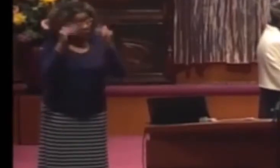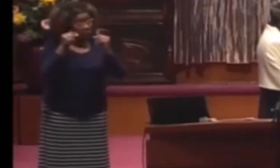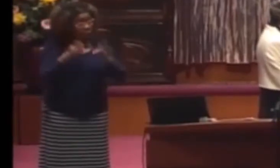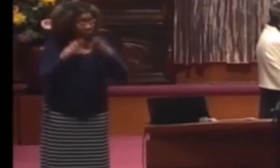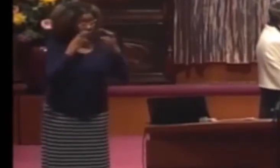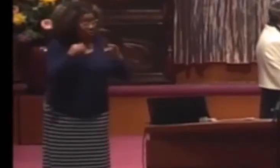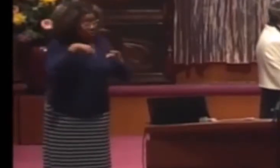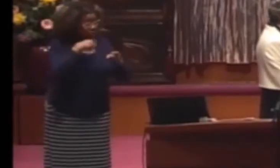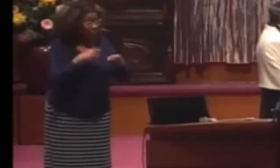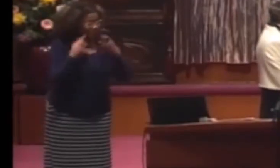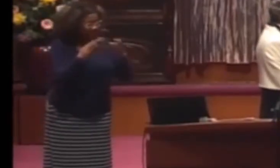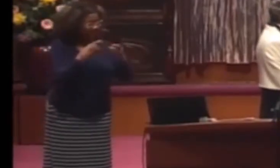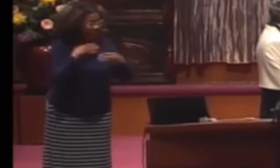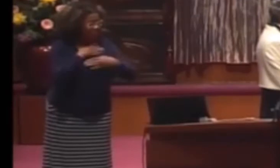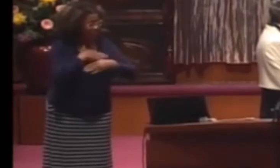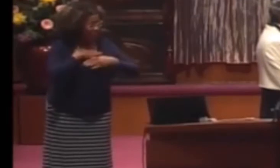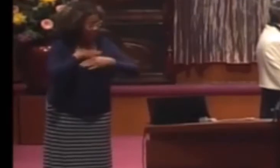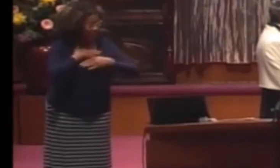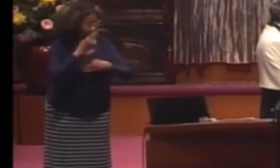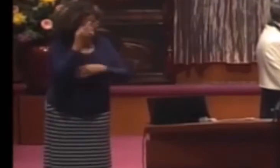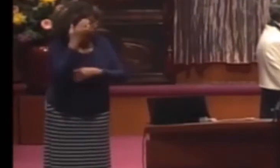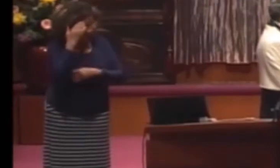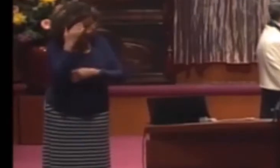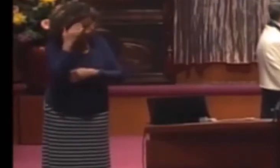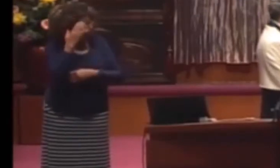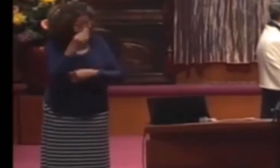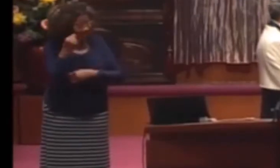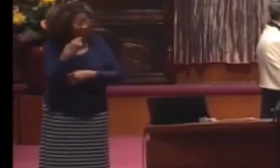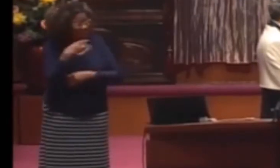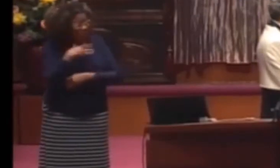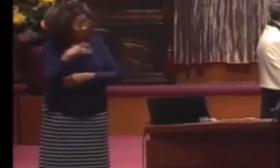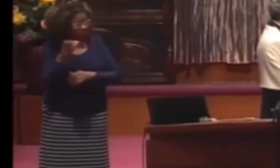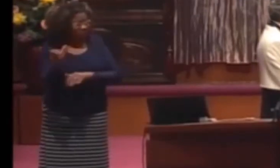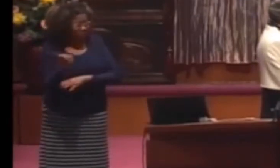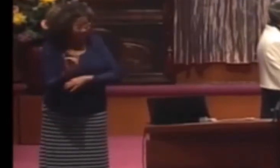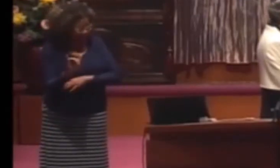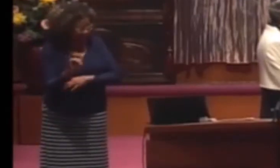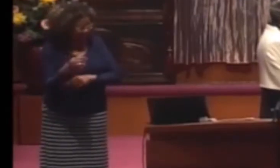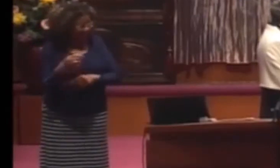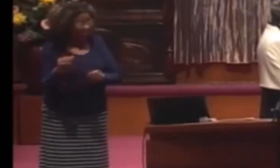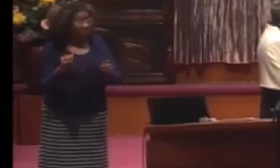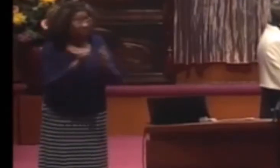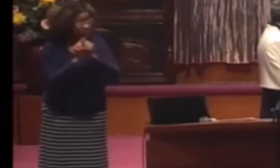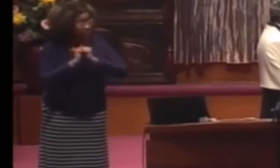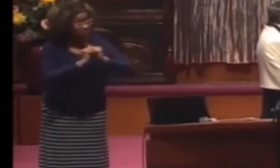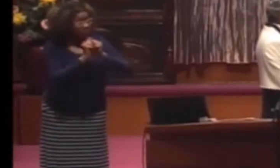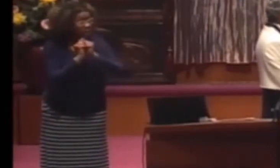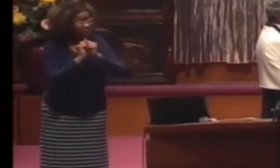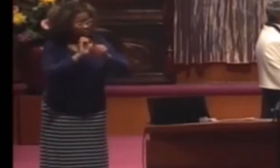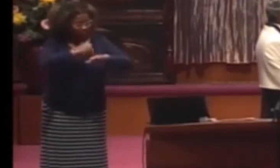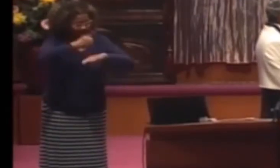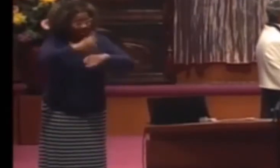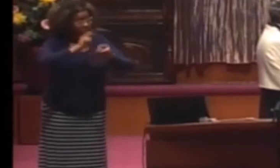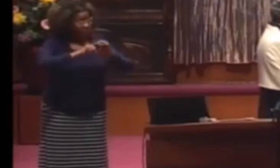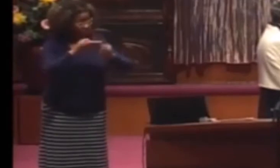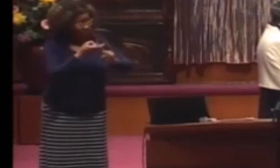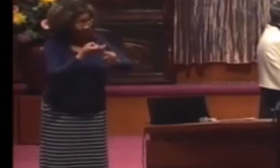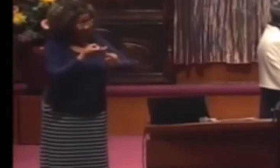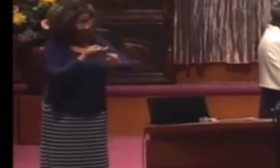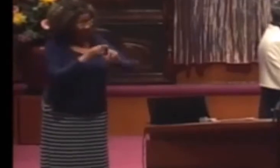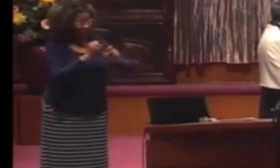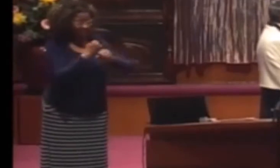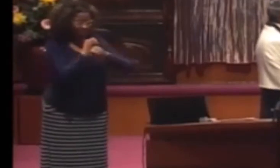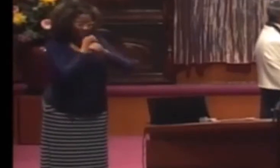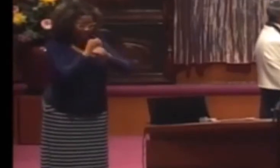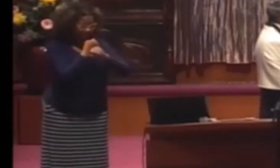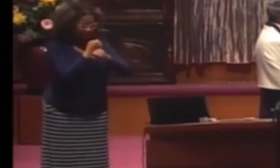by head and heart as well. Together, we form a friendship and a bond that